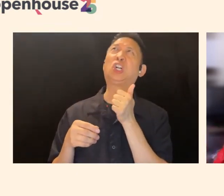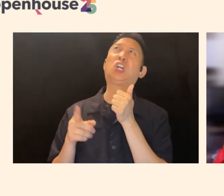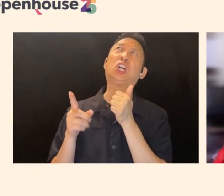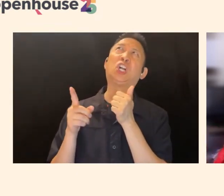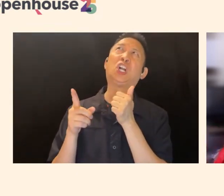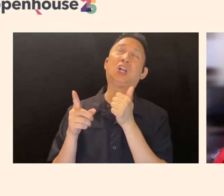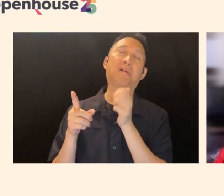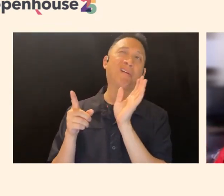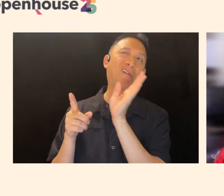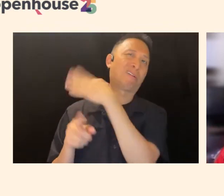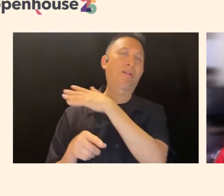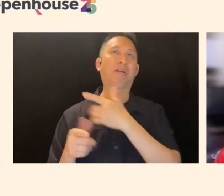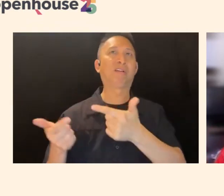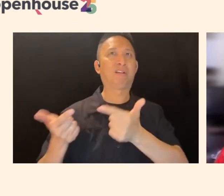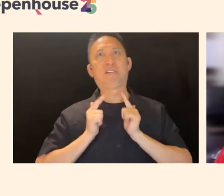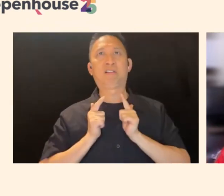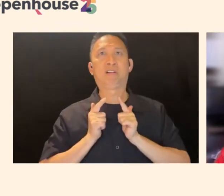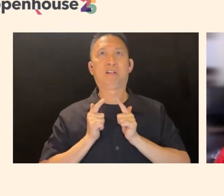side.